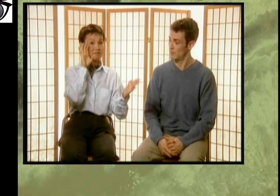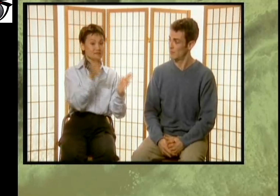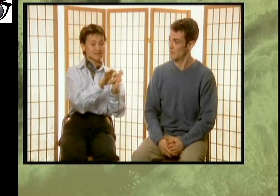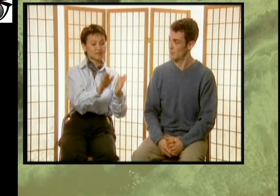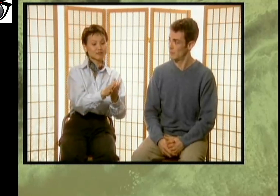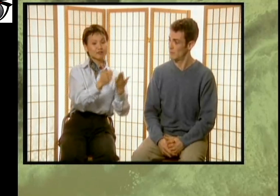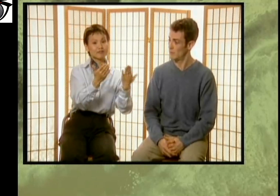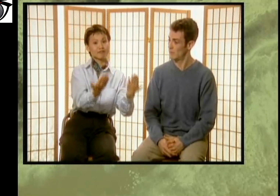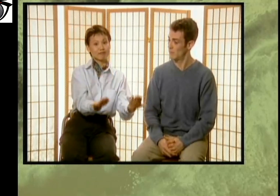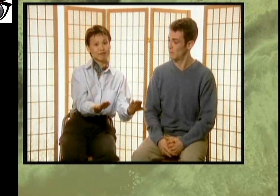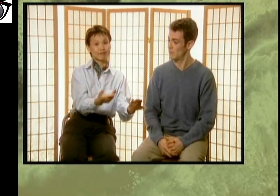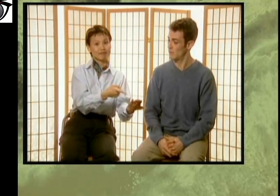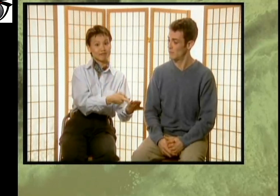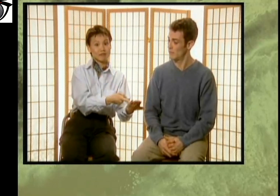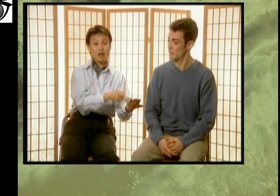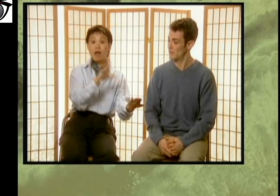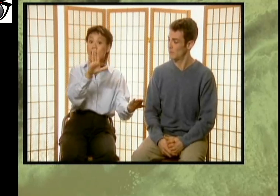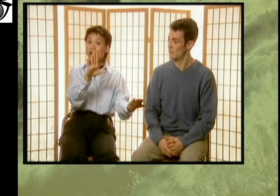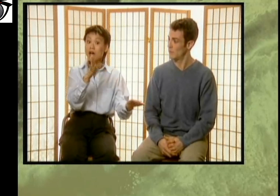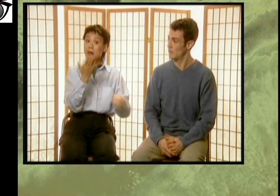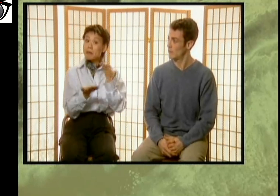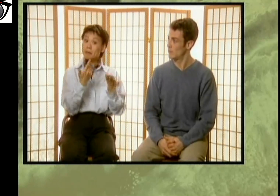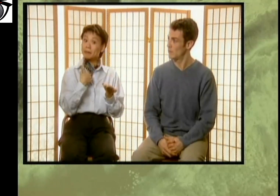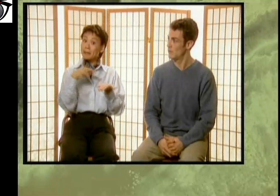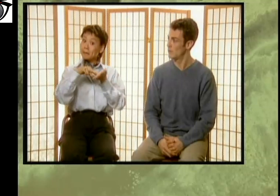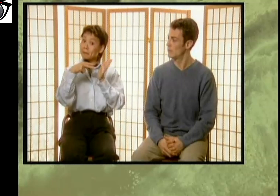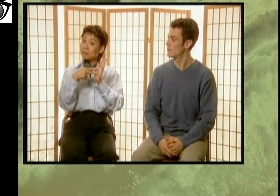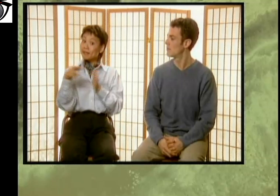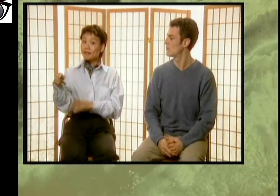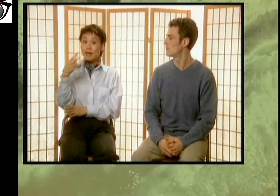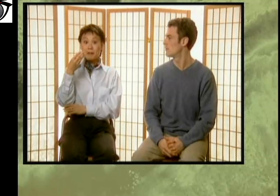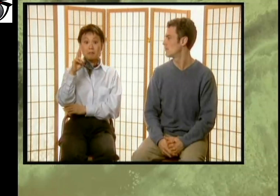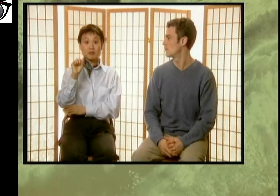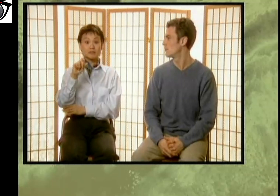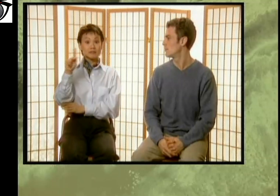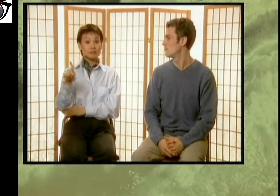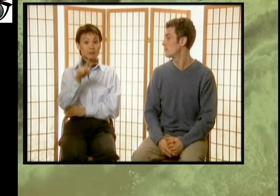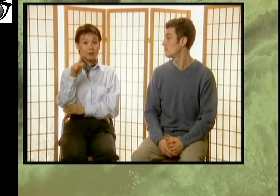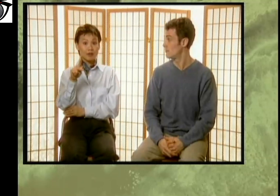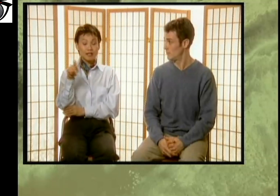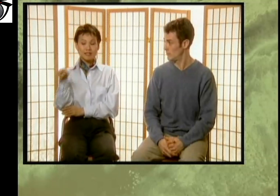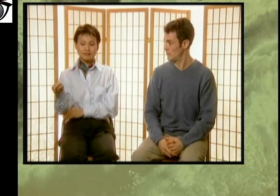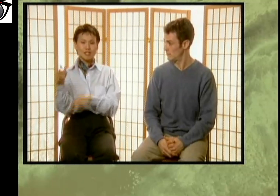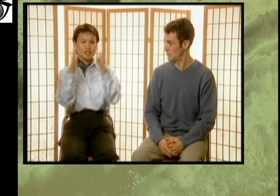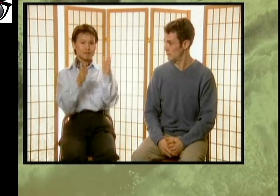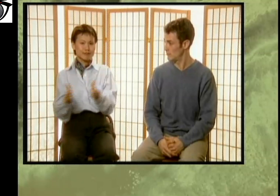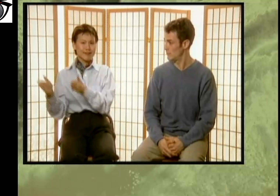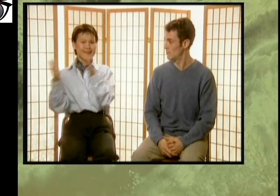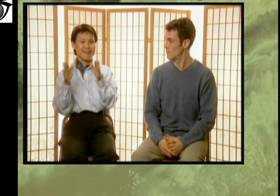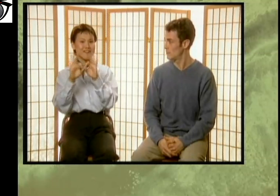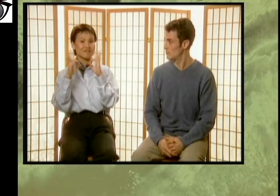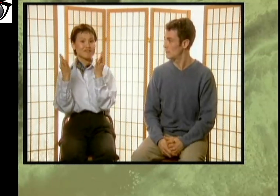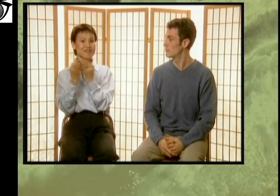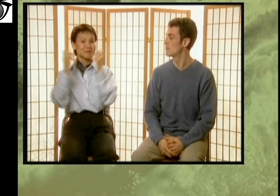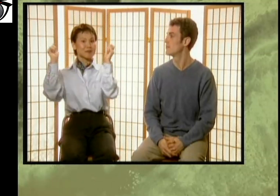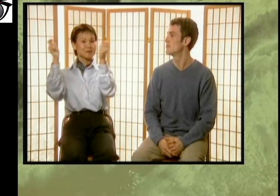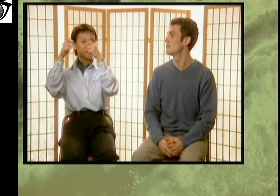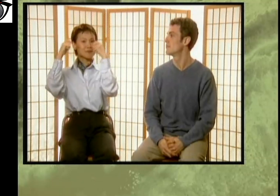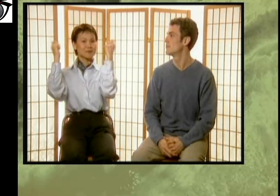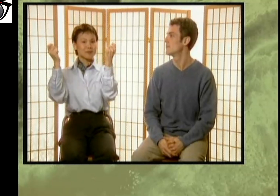the albums. Or if I mean Mrs. Perkins, like she planned the family